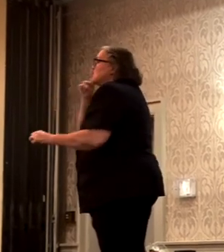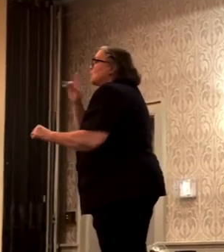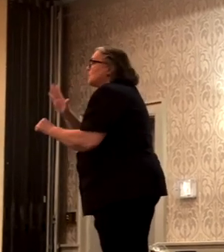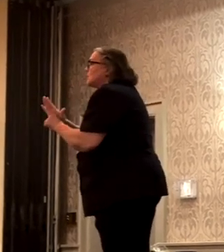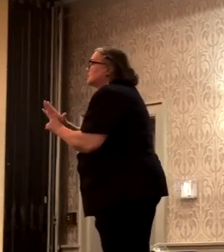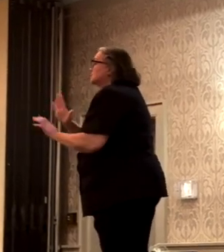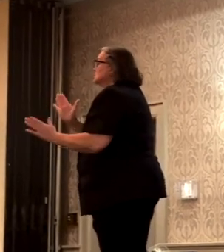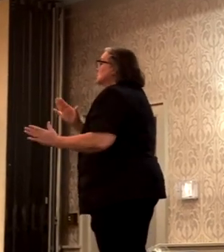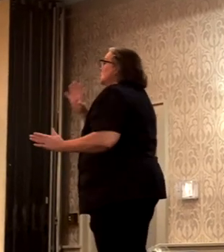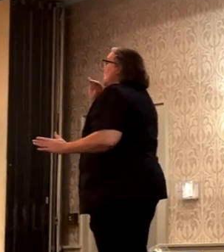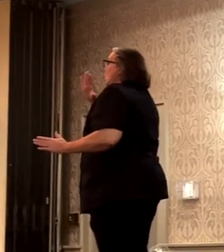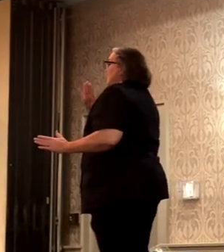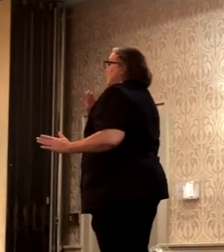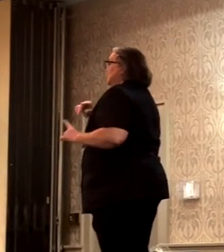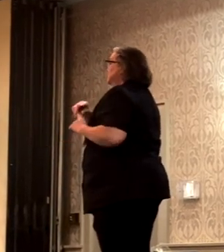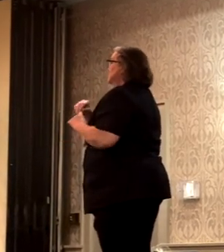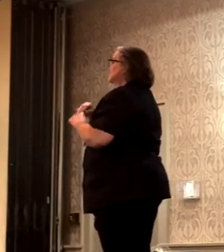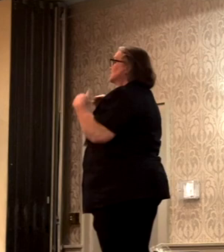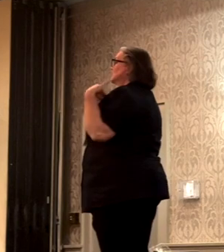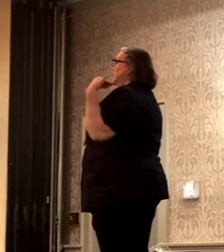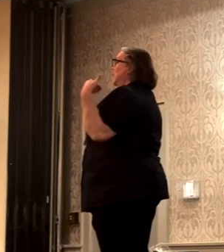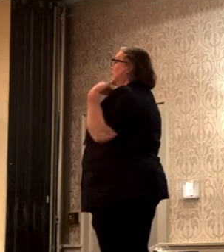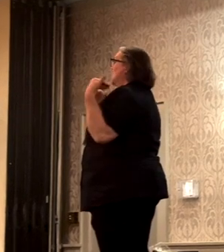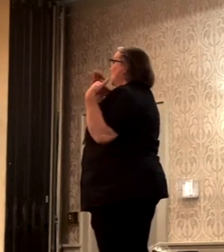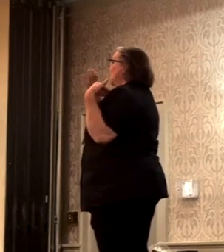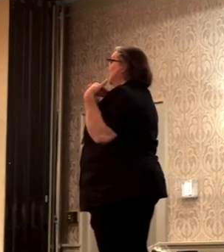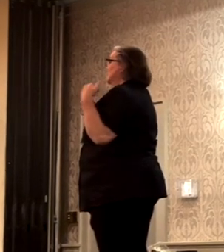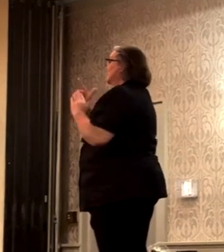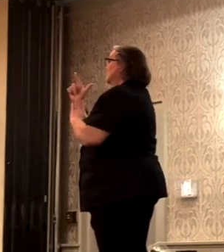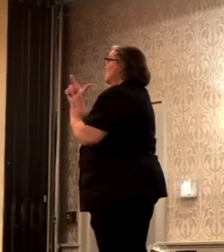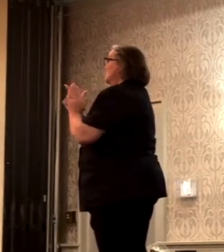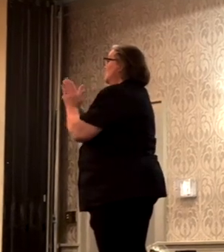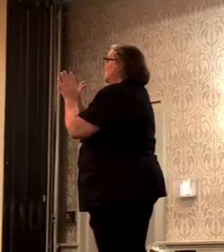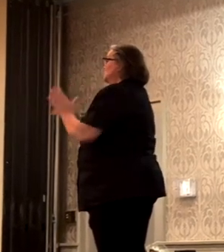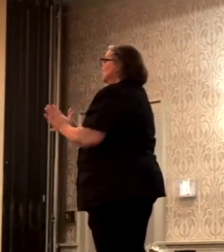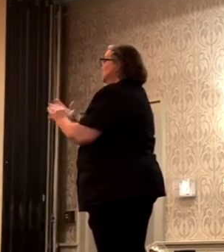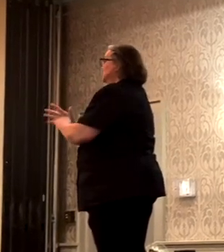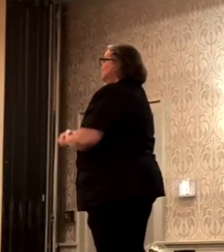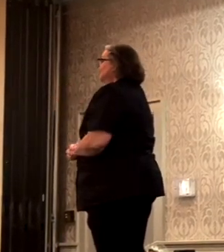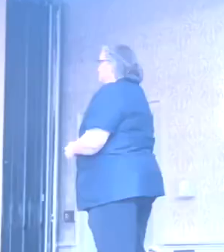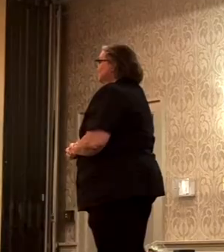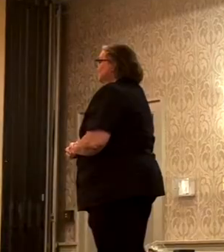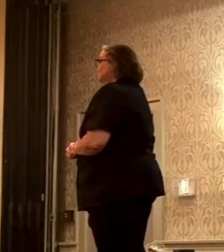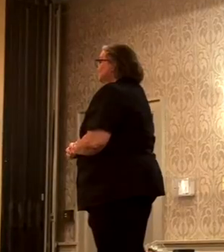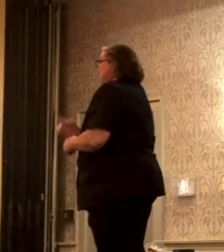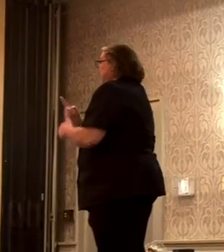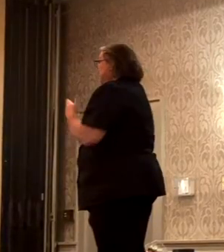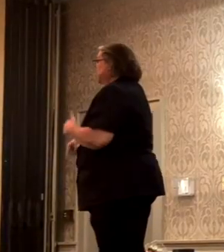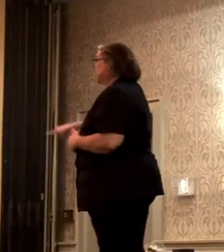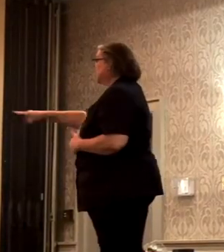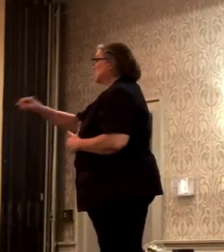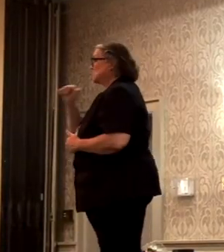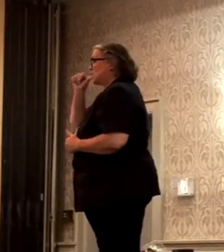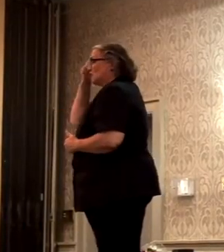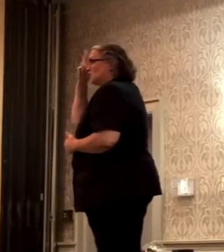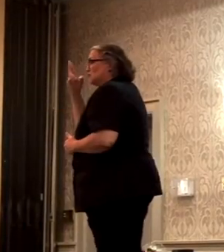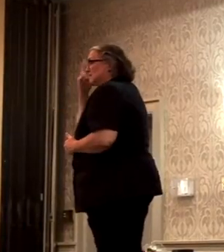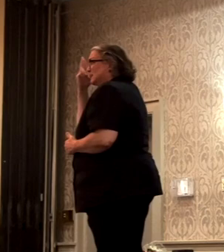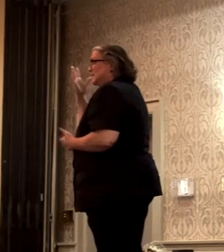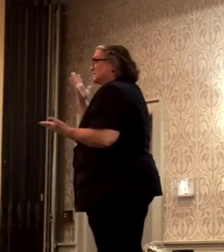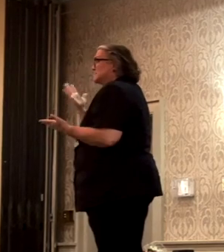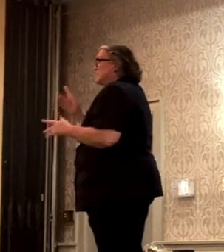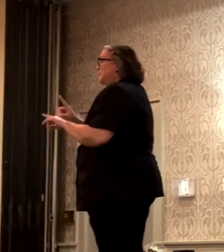women, especially young women lawyers. Some of you may not realize it, but there was